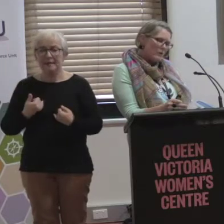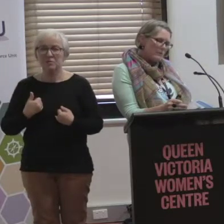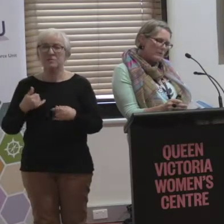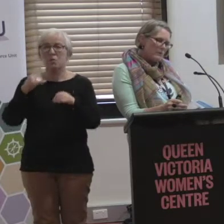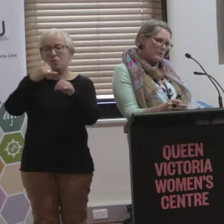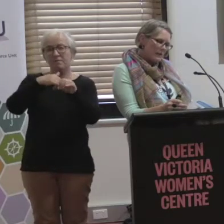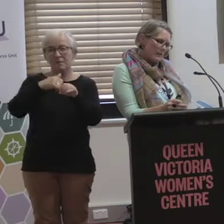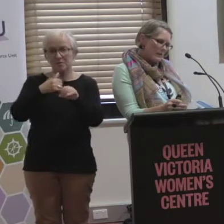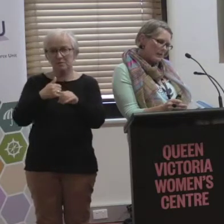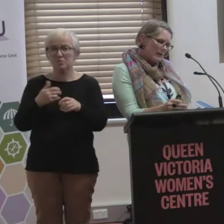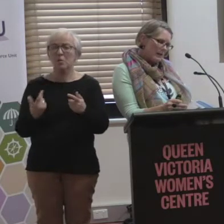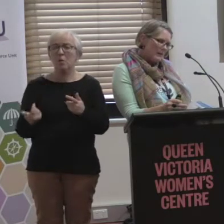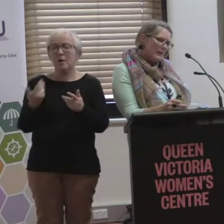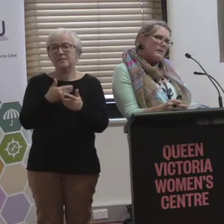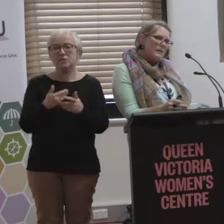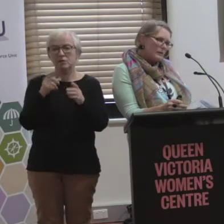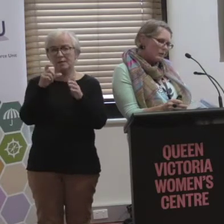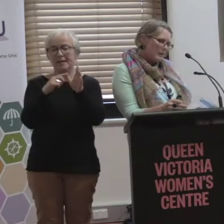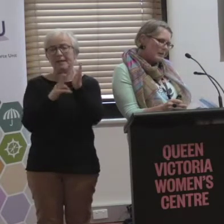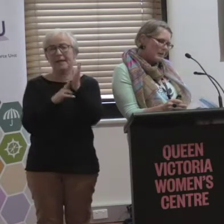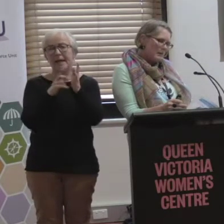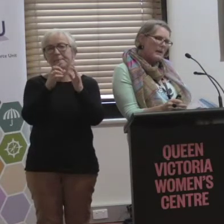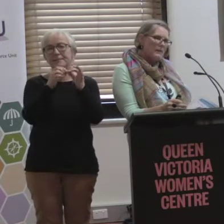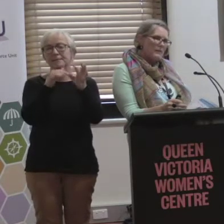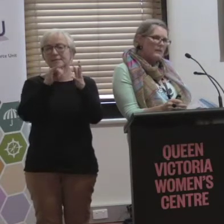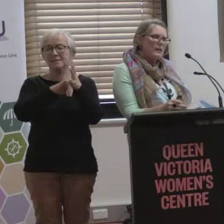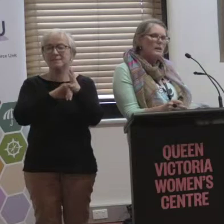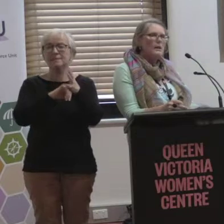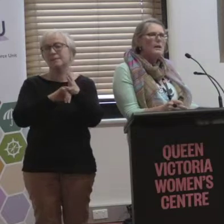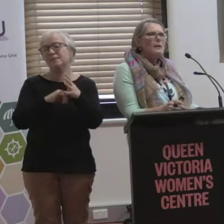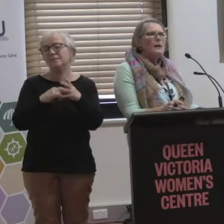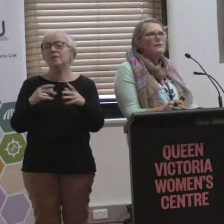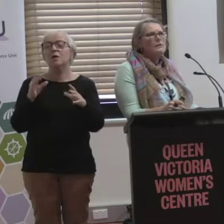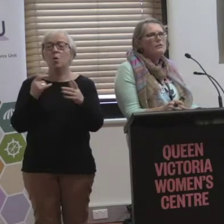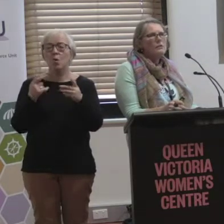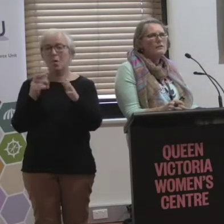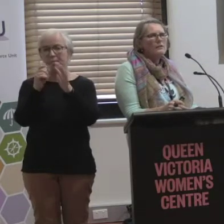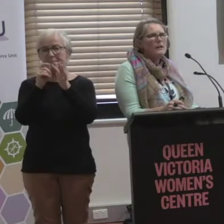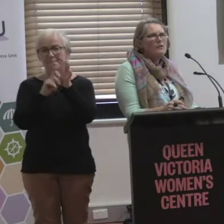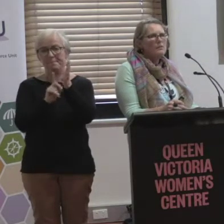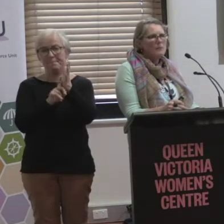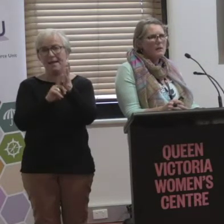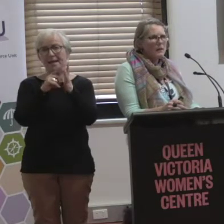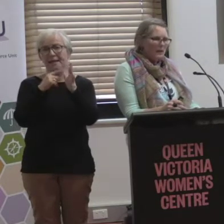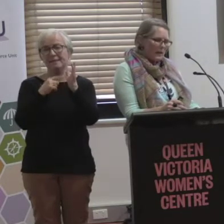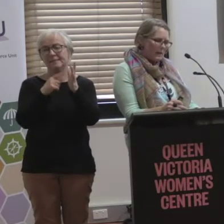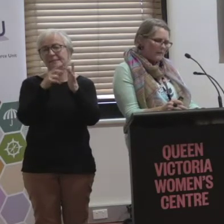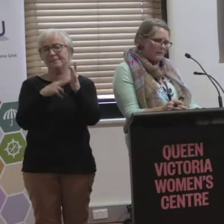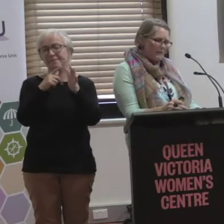an approved medicinal cannabis product, dental treatment and palliative care. Now, under this new legislation,